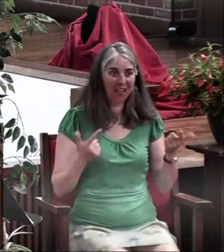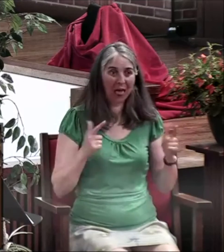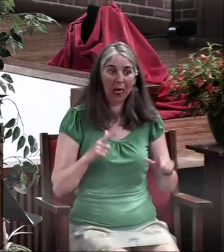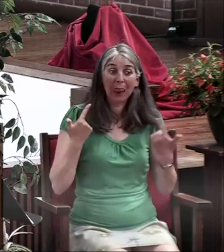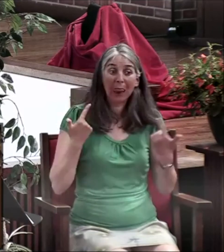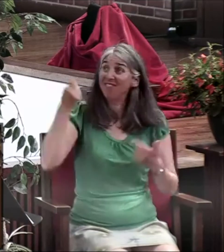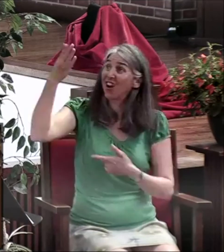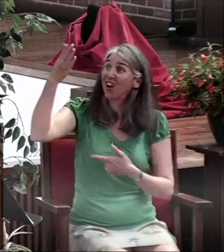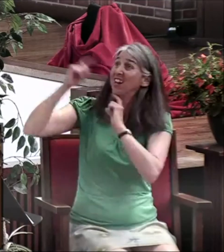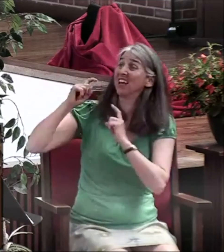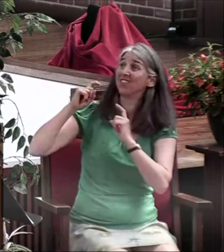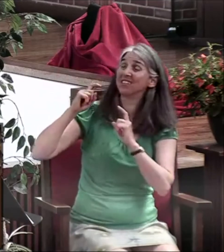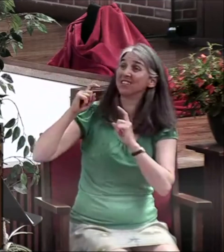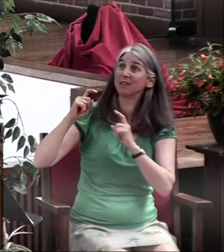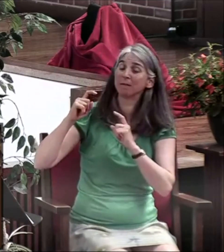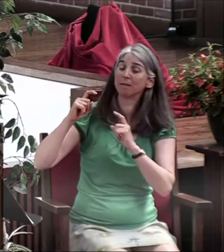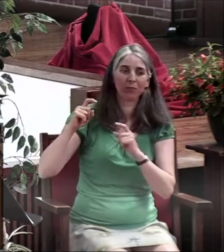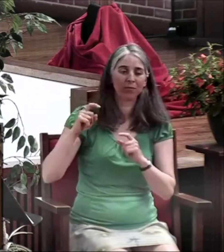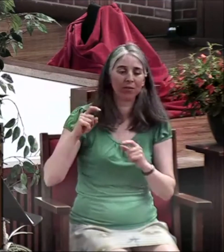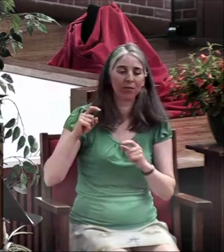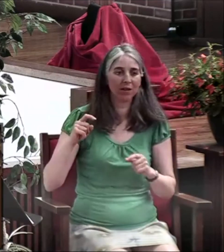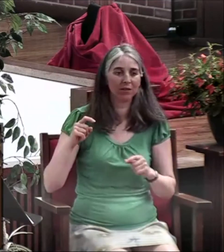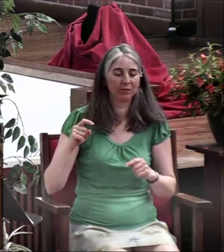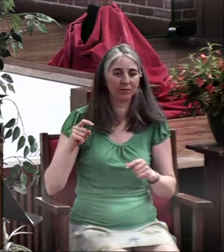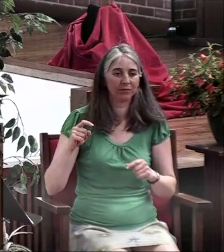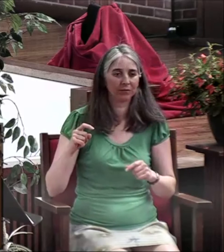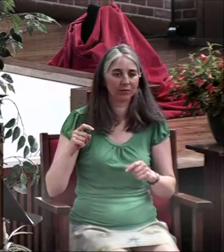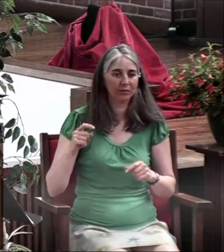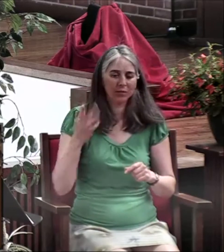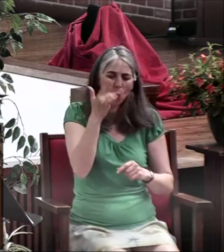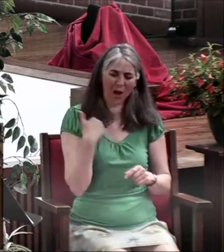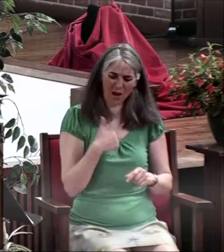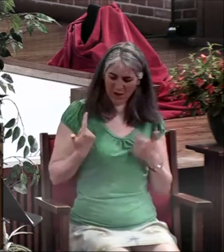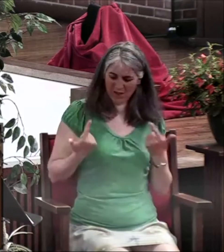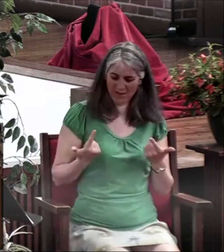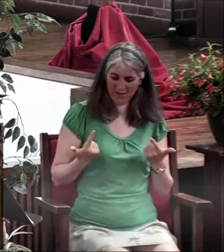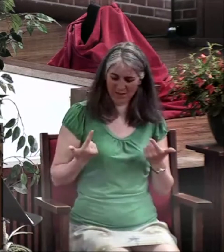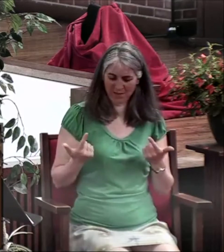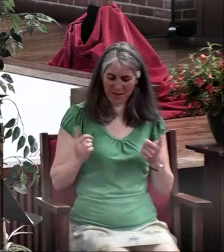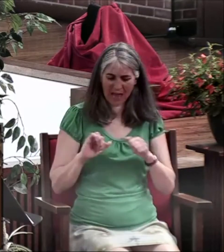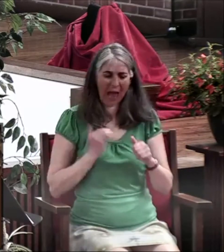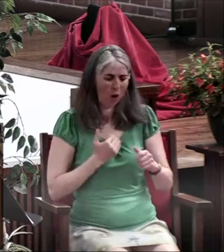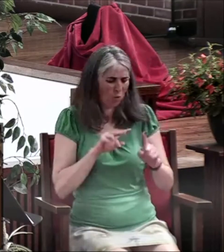to us. It's not the bios type of life. It's Zoe life. Why we're living. The way we look at life.